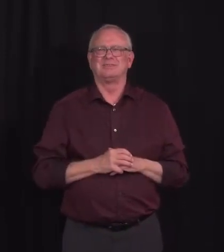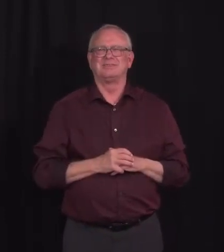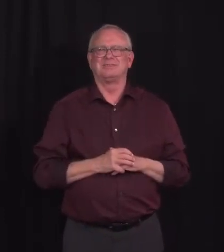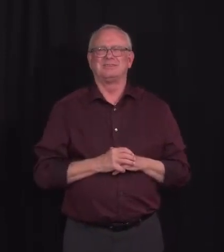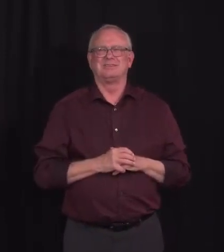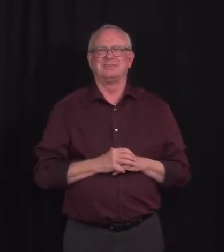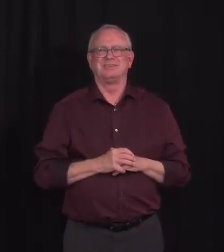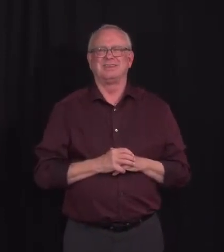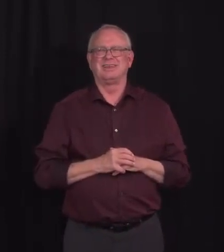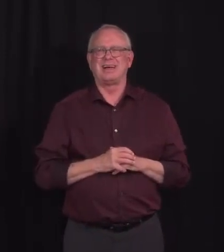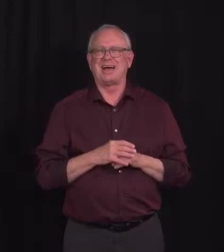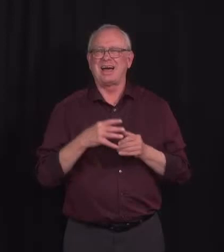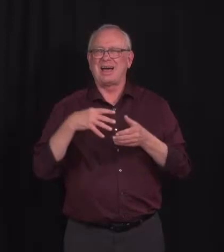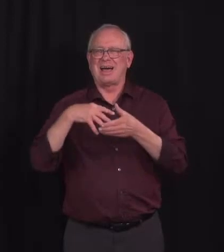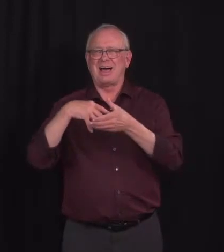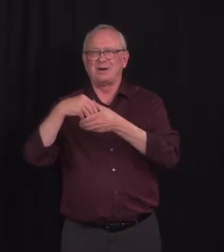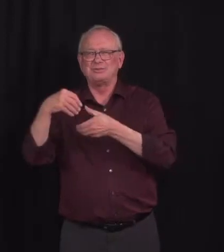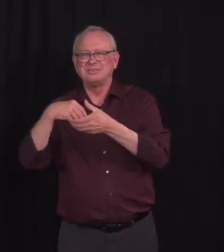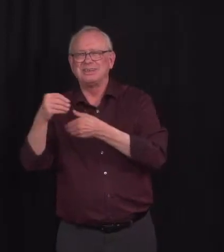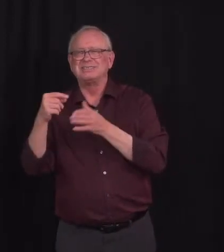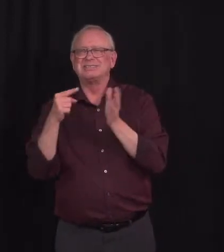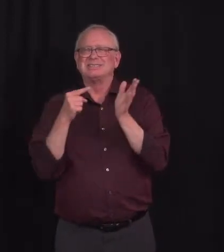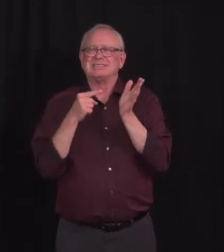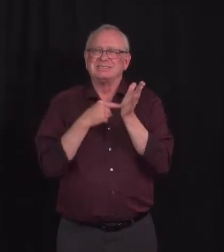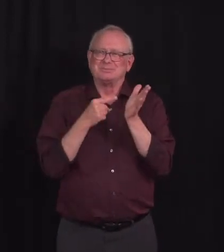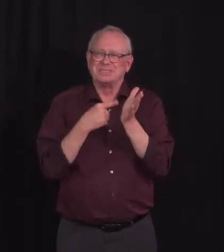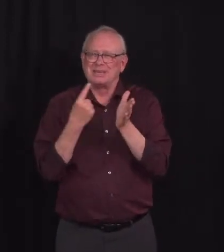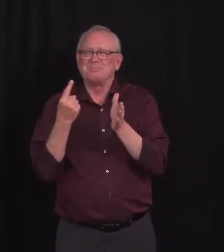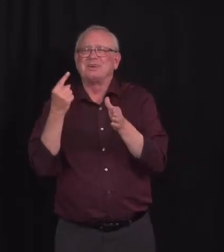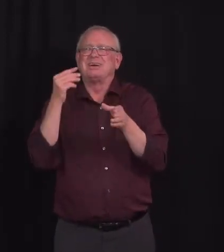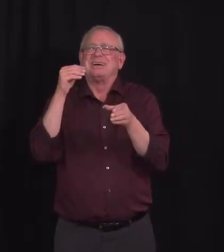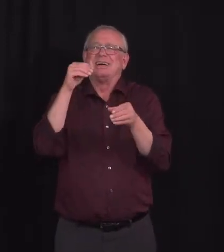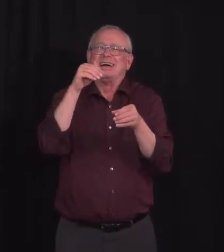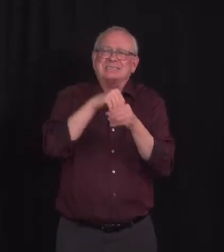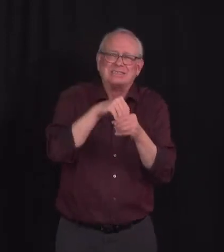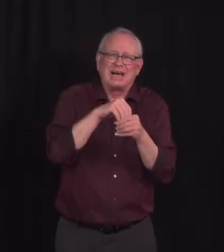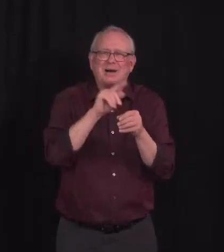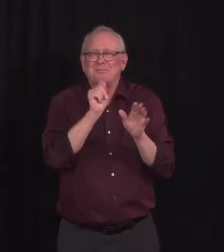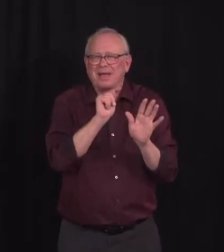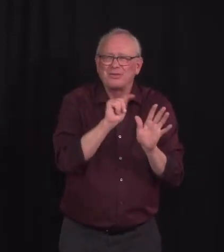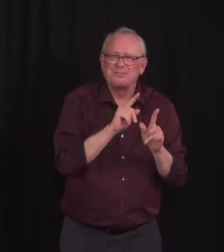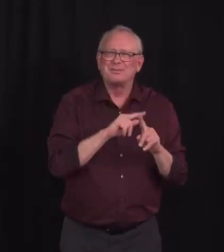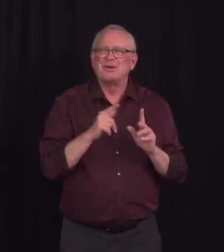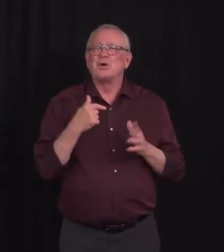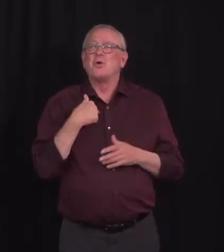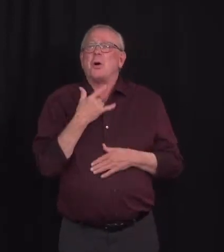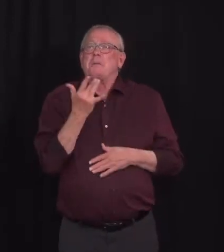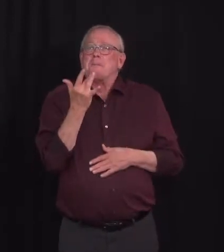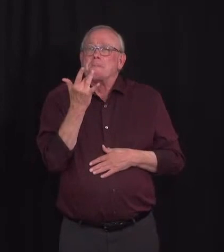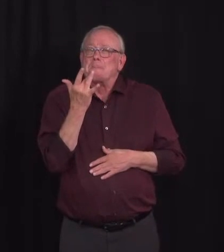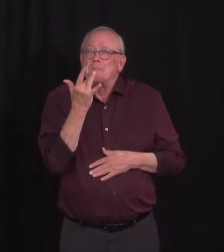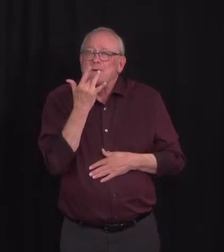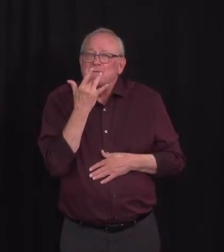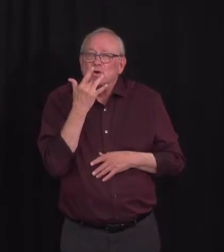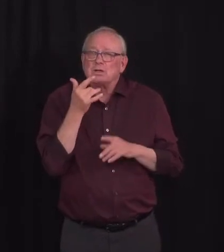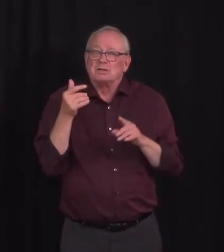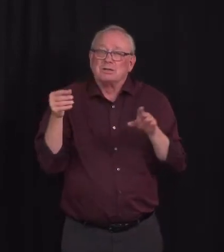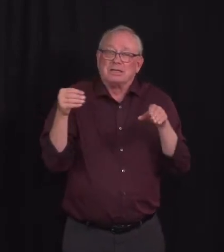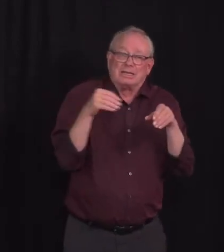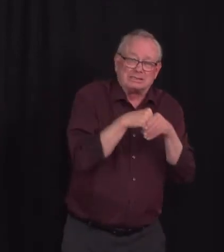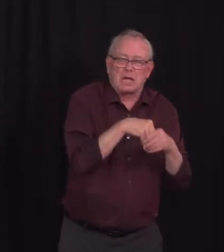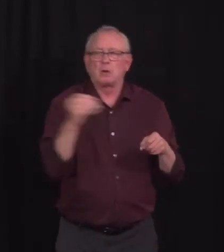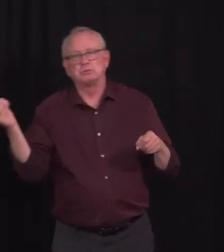those specific contexts, we would be asking Albertans to minimize time indoors. But again, in this